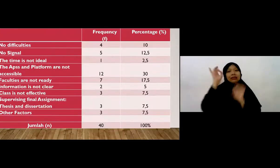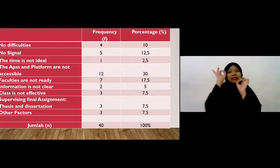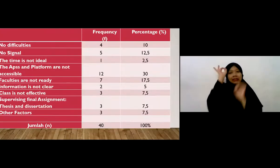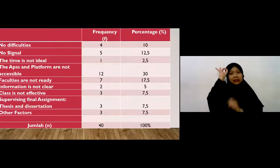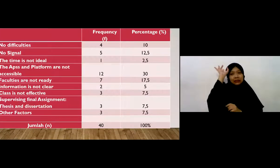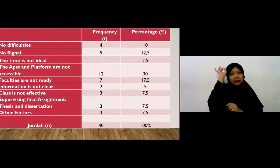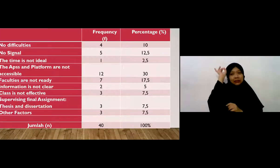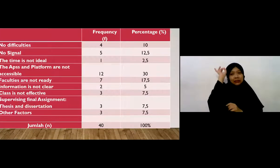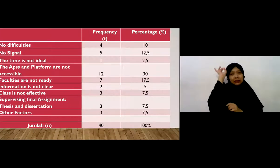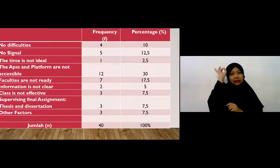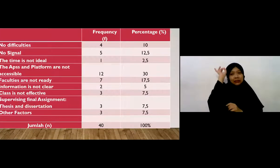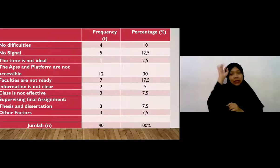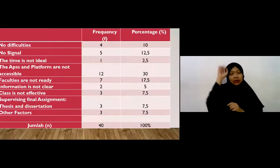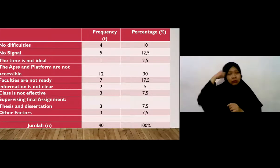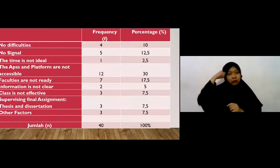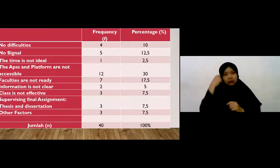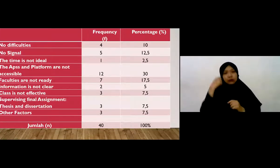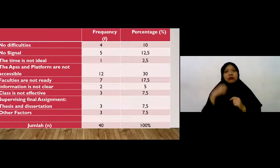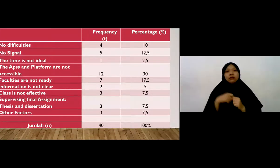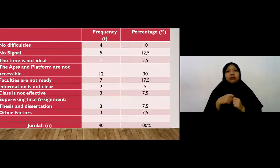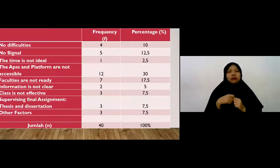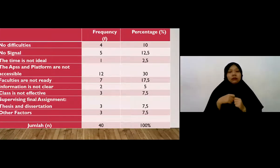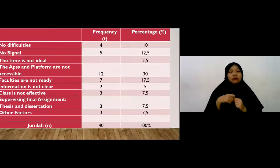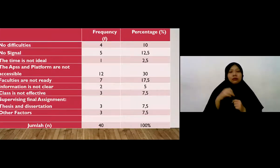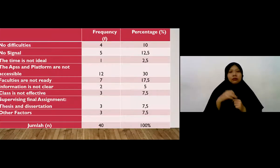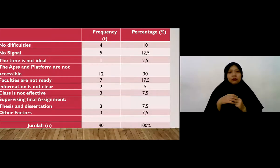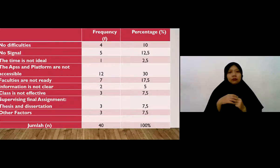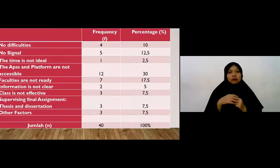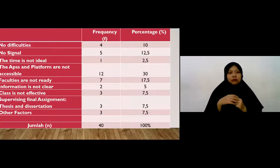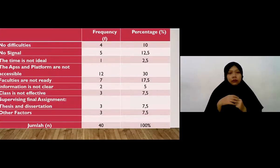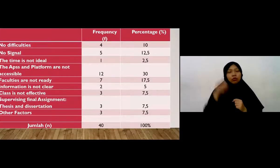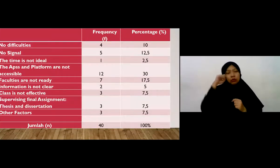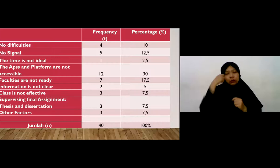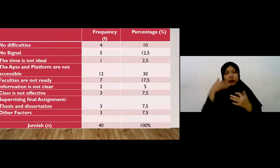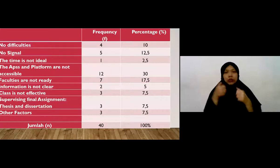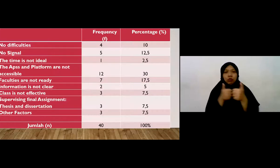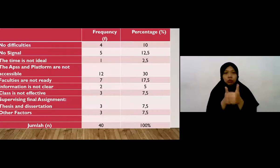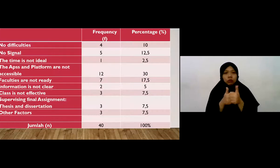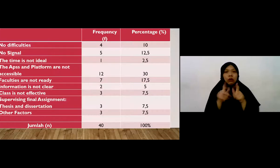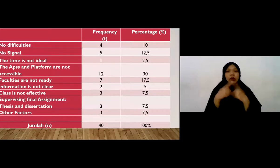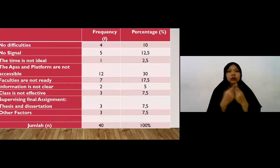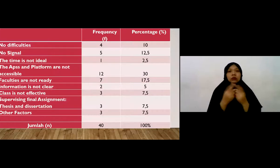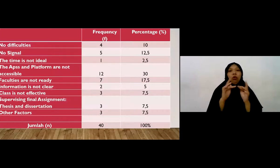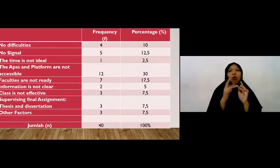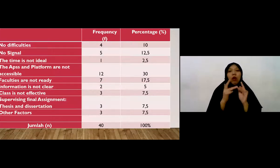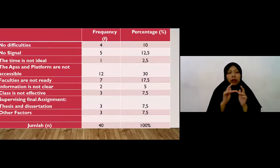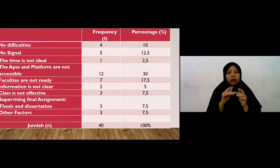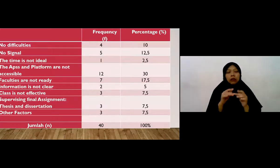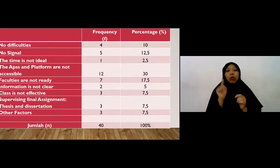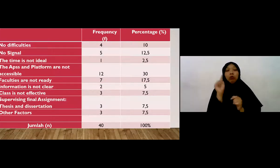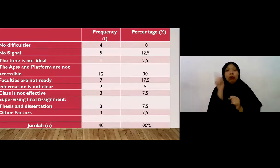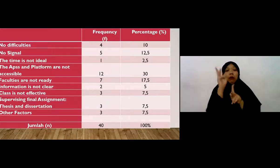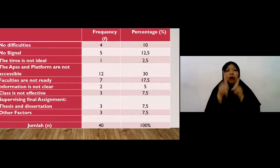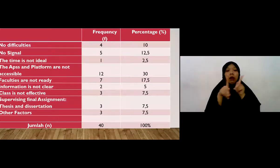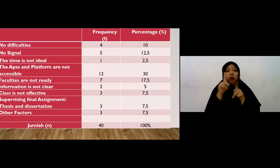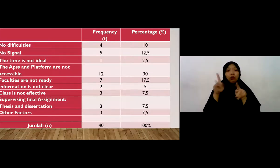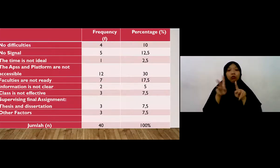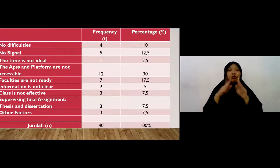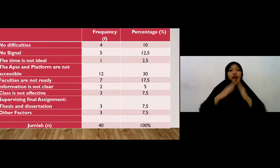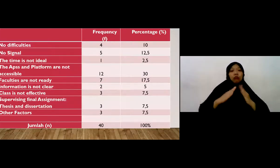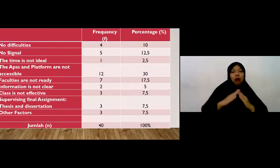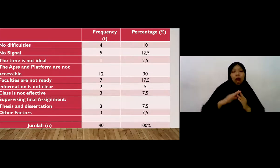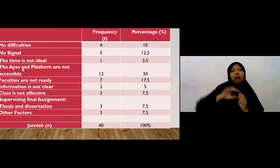very difficult for them to follow in online class, especially who living in rural area or in remote area.